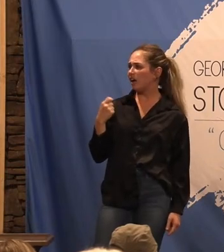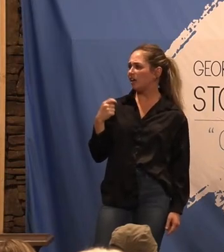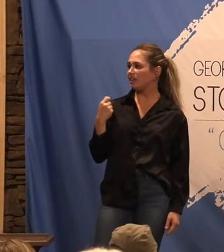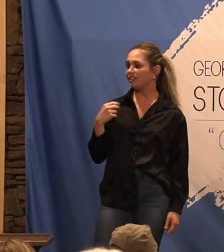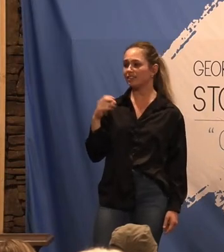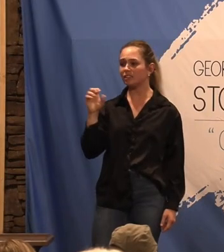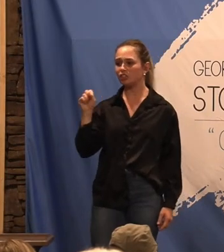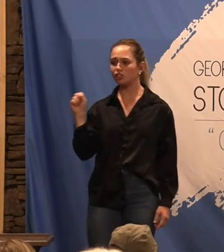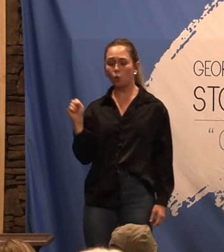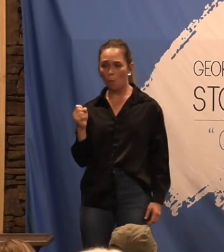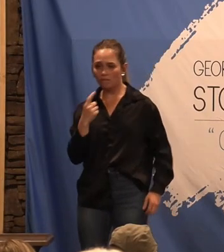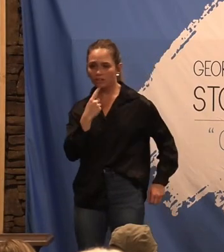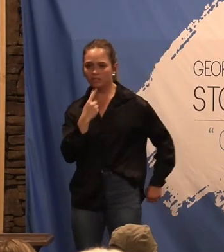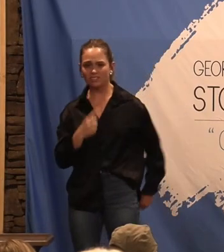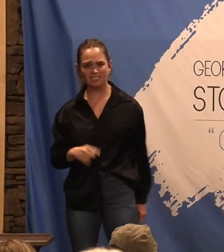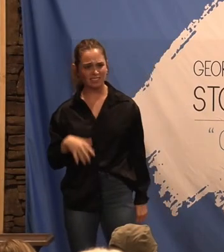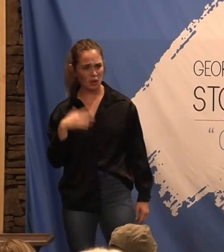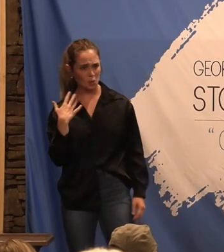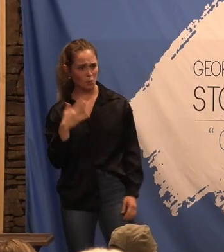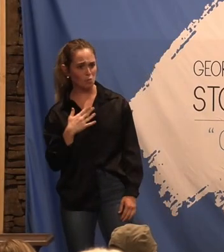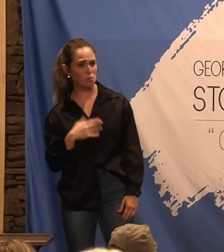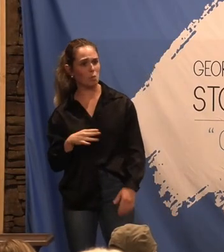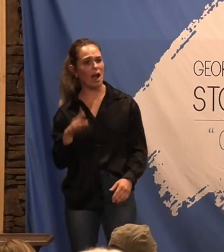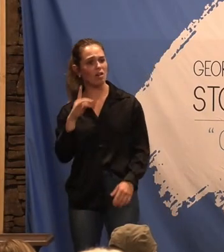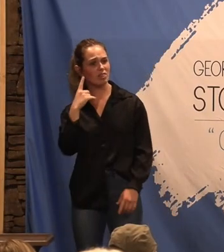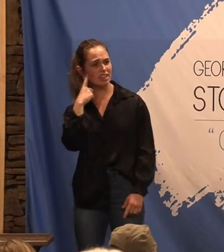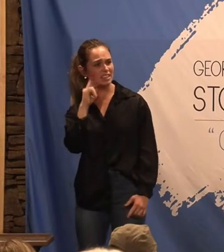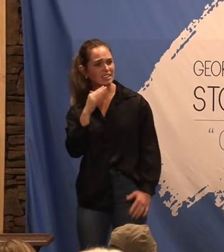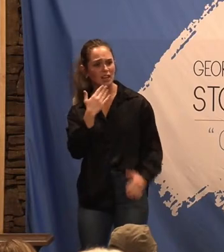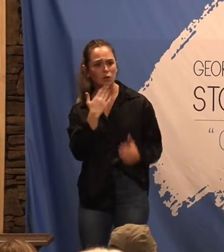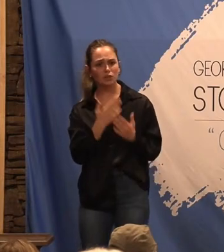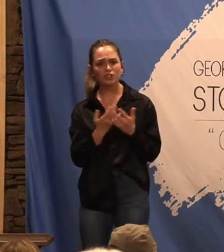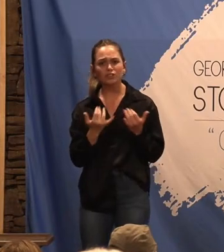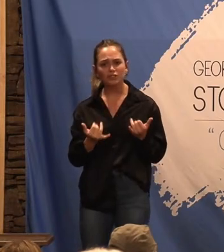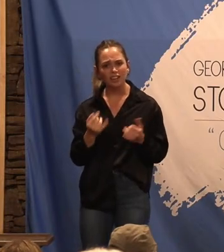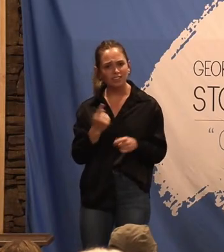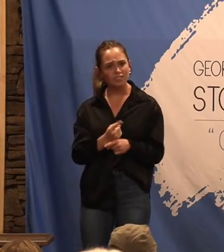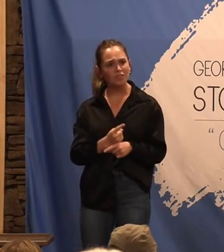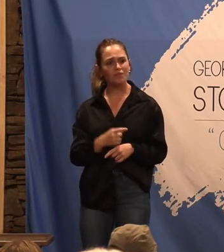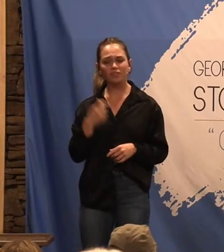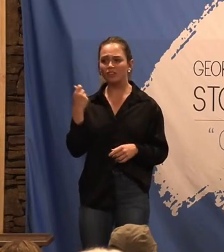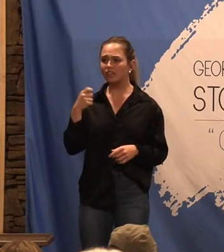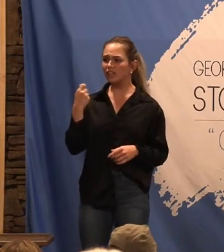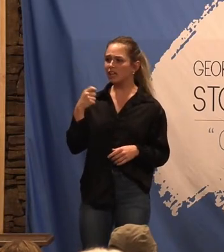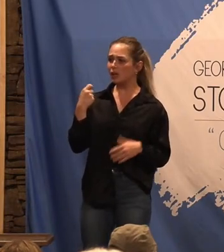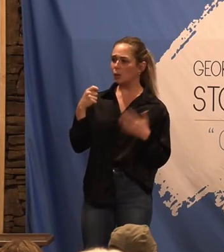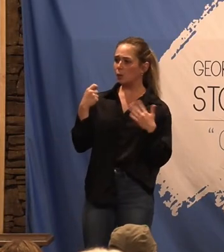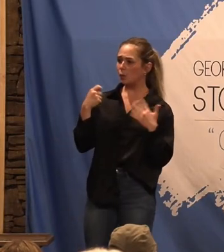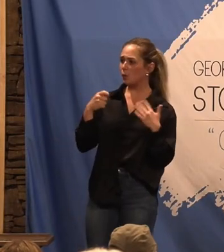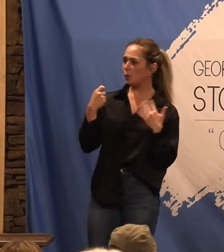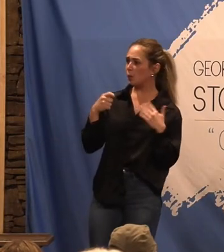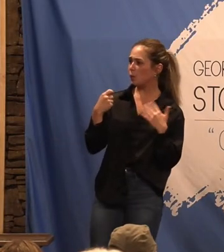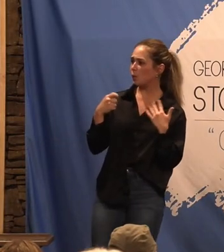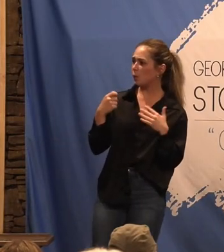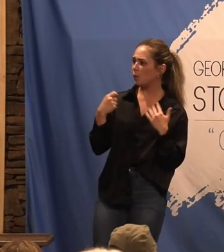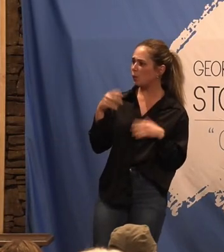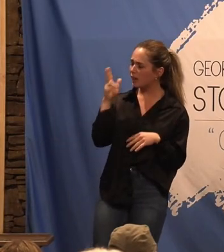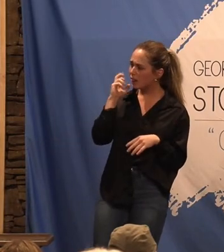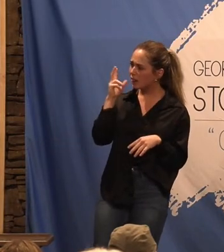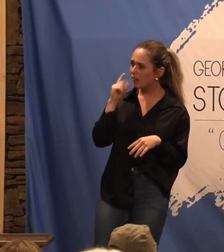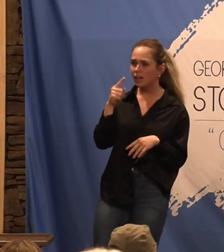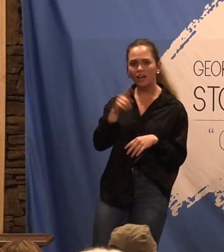Stover was like, boy, the choir sounds pretty good today, don't they? Yeah. Oh, listen to